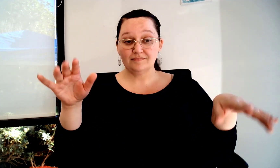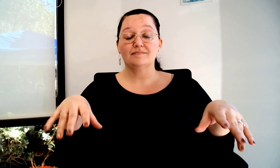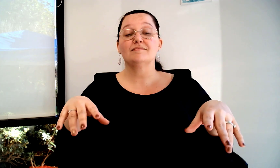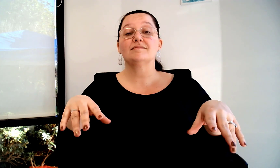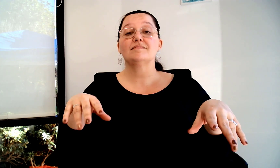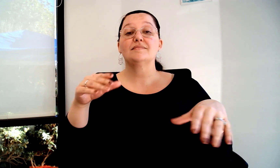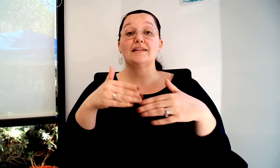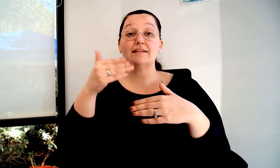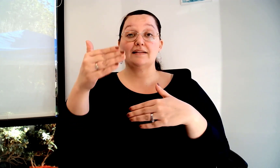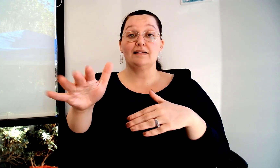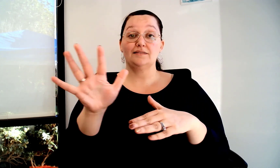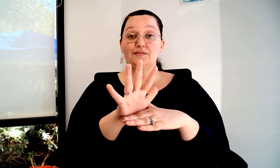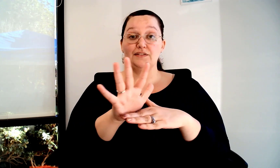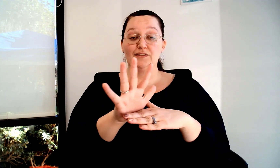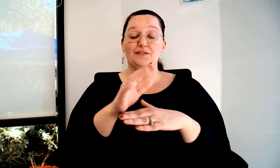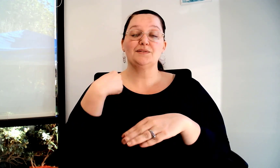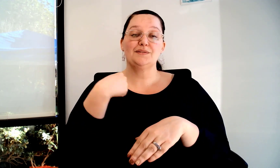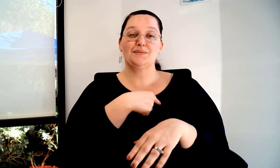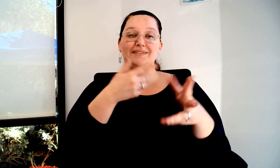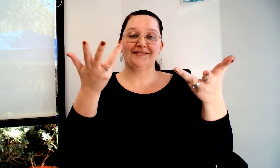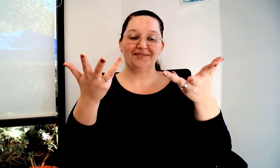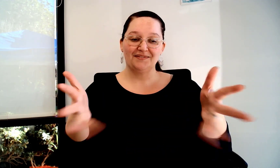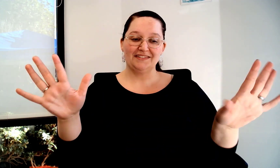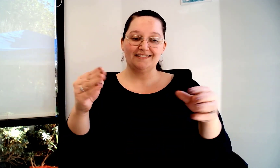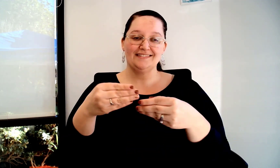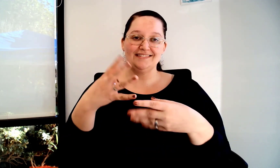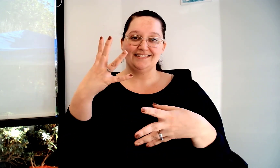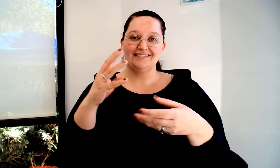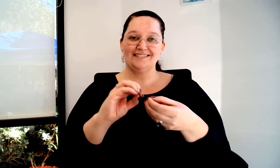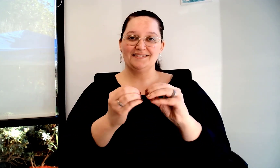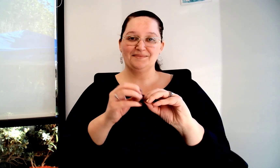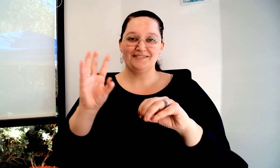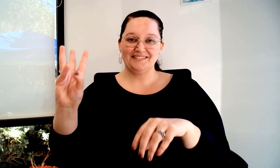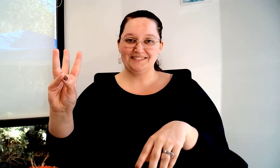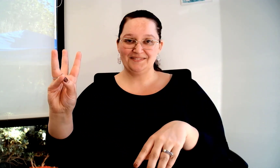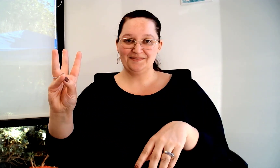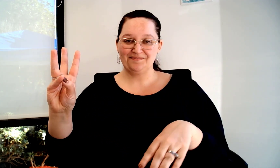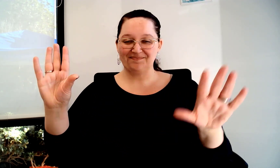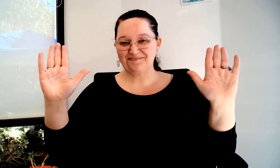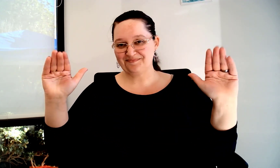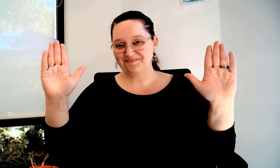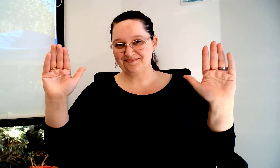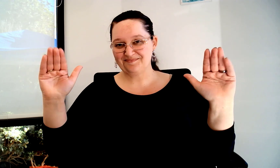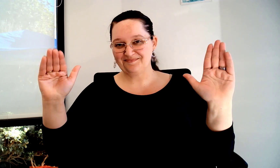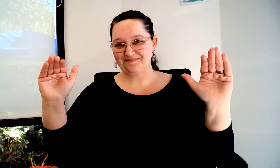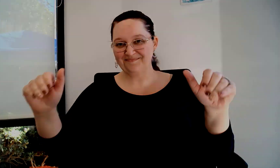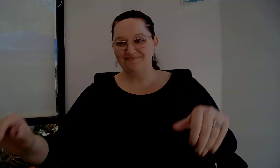done. Our next video, we will finish list number 6. Take care.